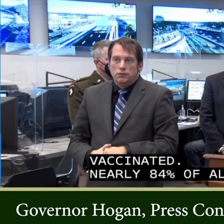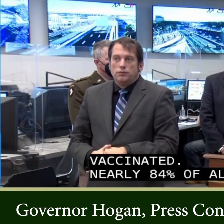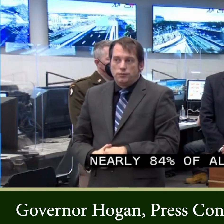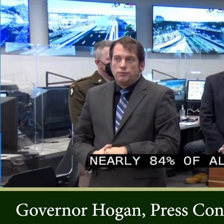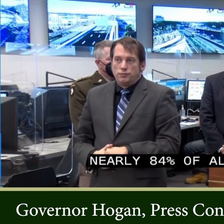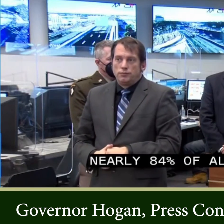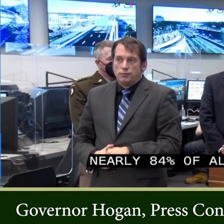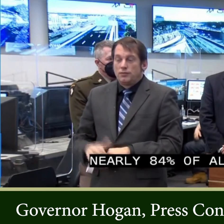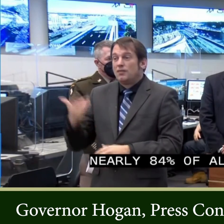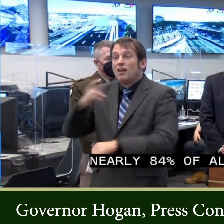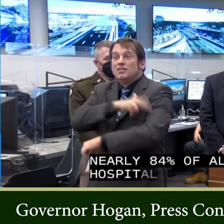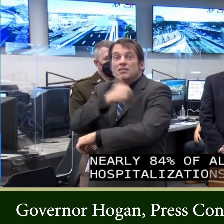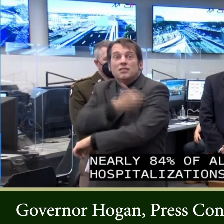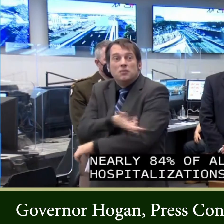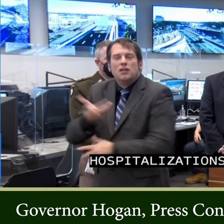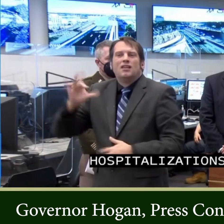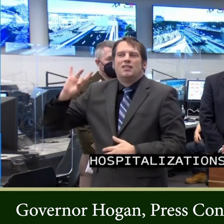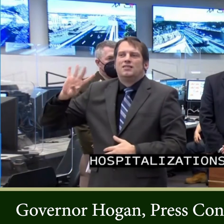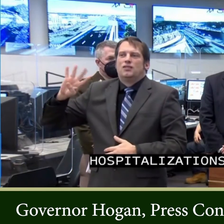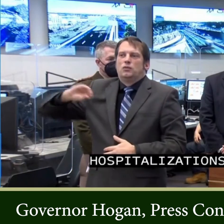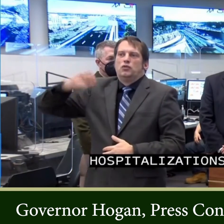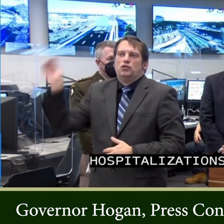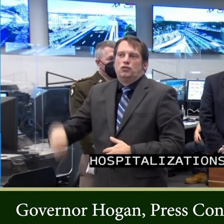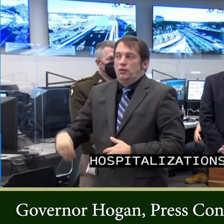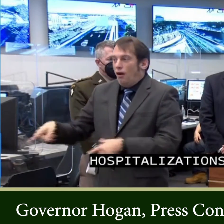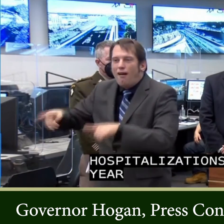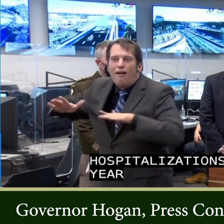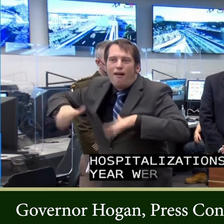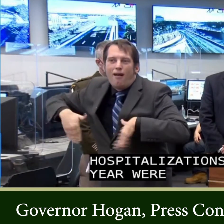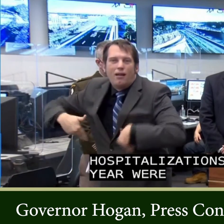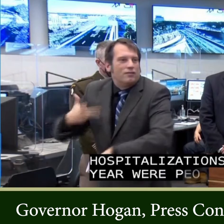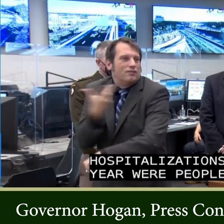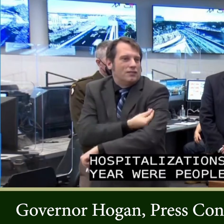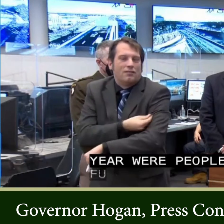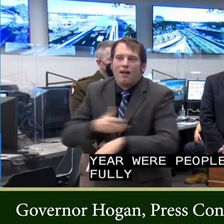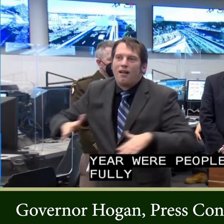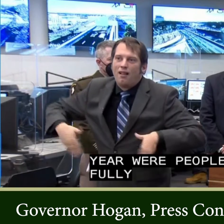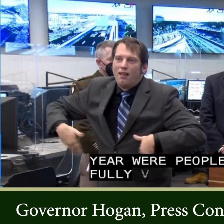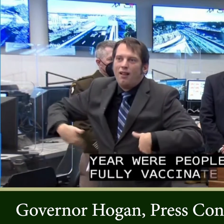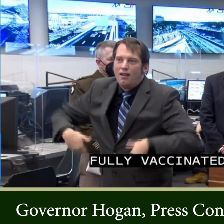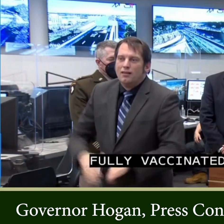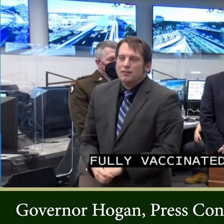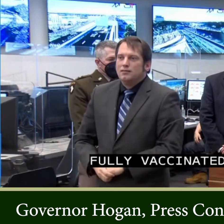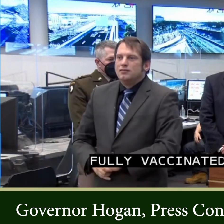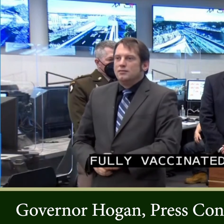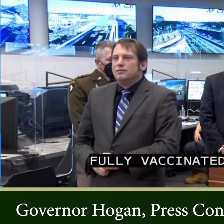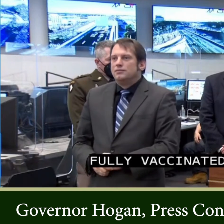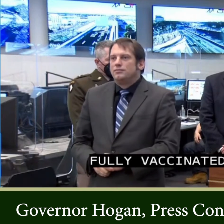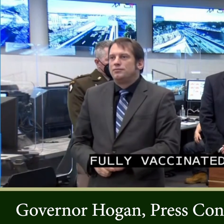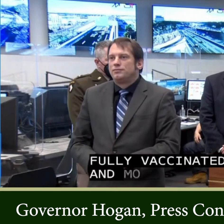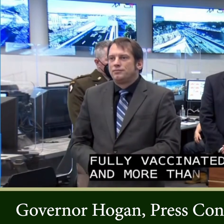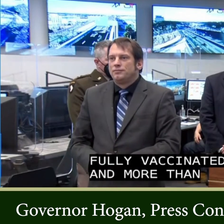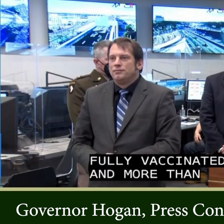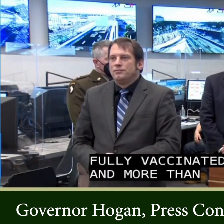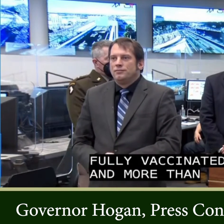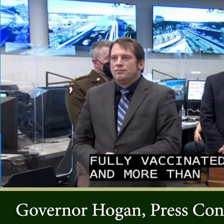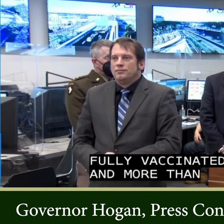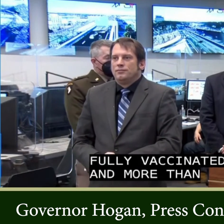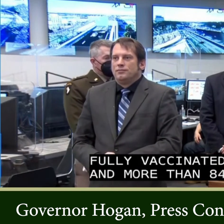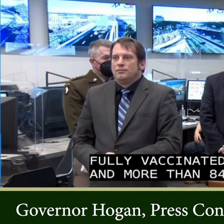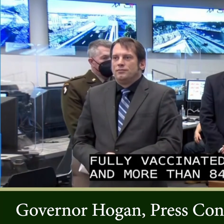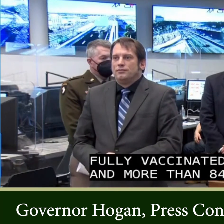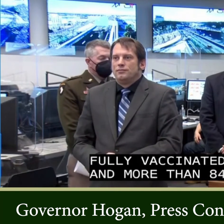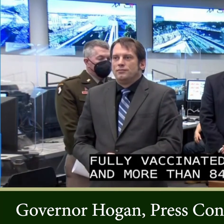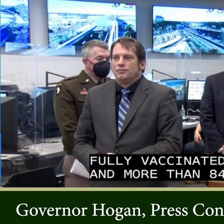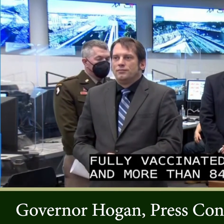people who were not fully vaccinated. And more than 84% of the more than